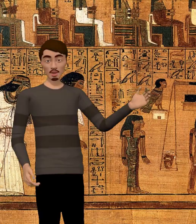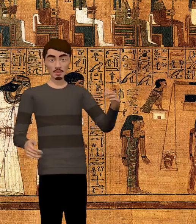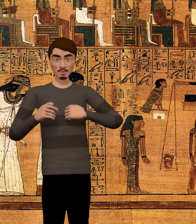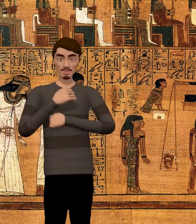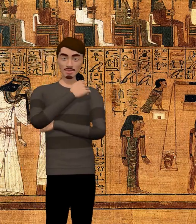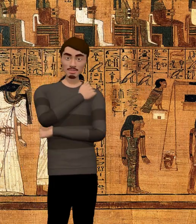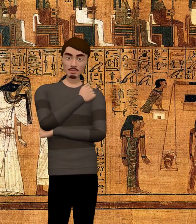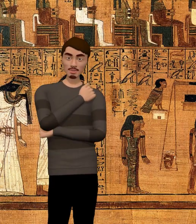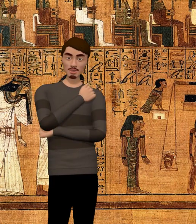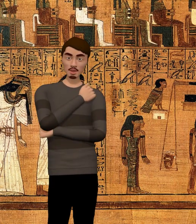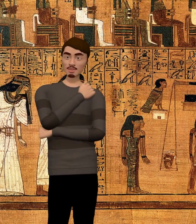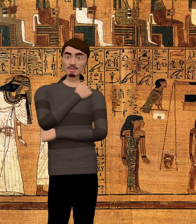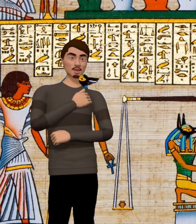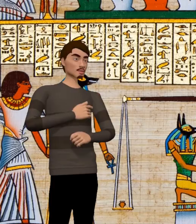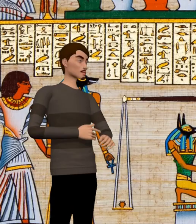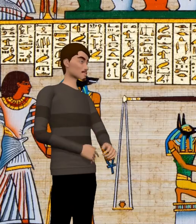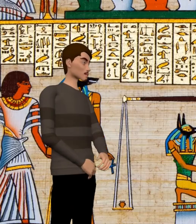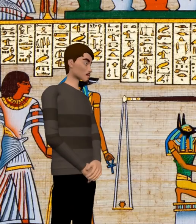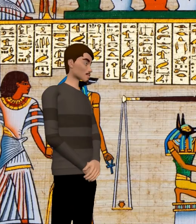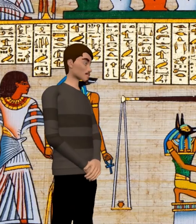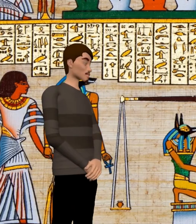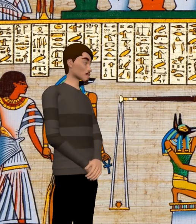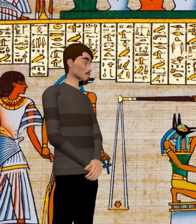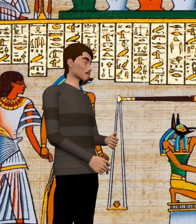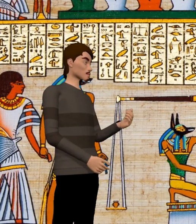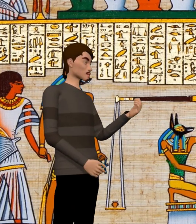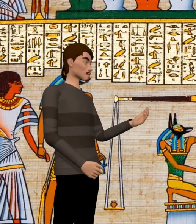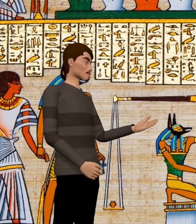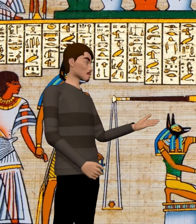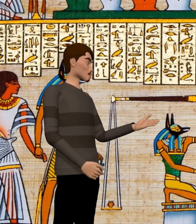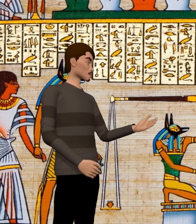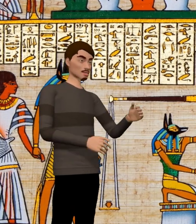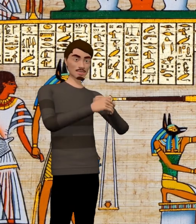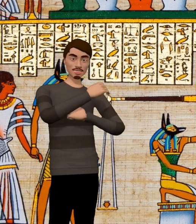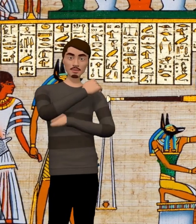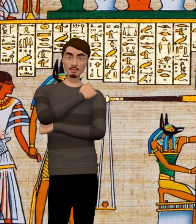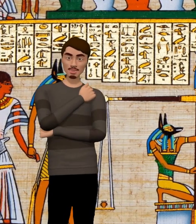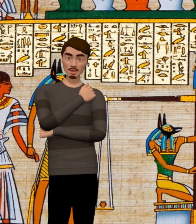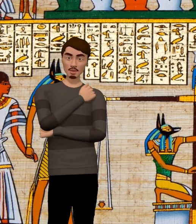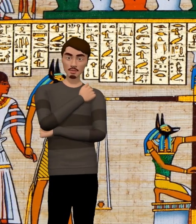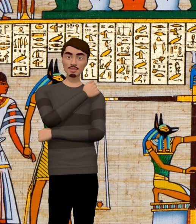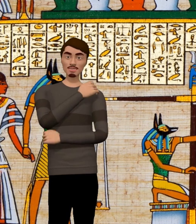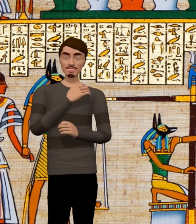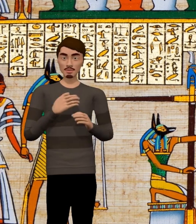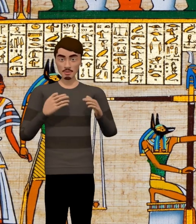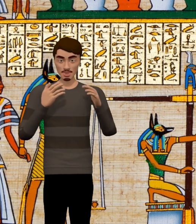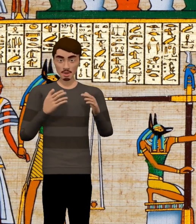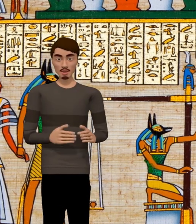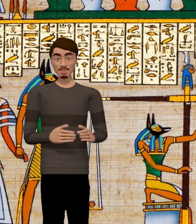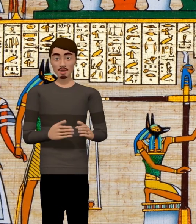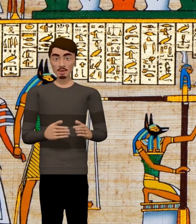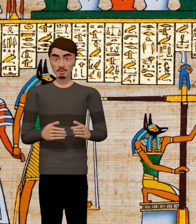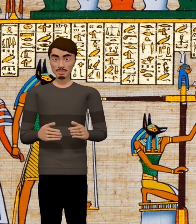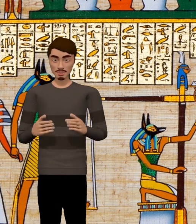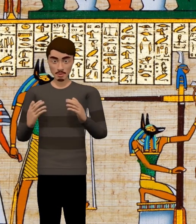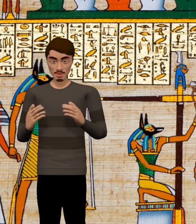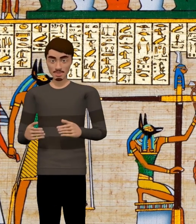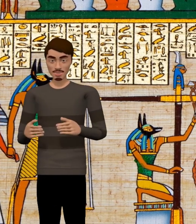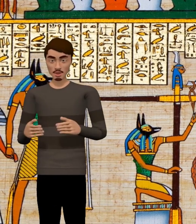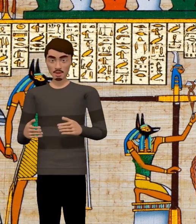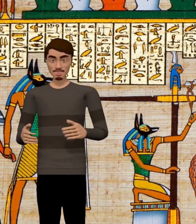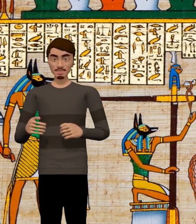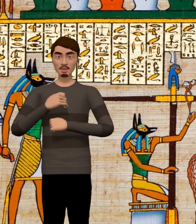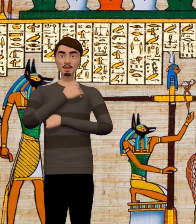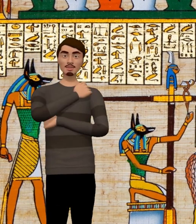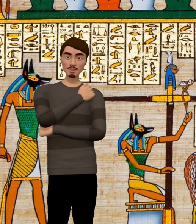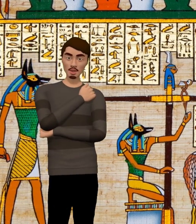the Marti room, which means of justice and truth. Here, in front of Osiris seated on the throne,